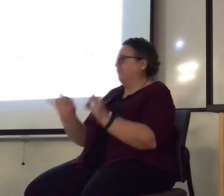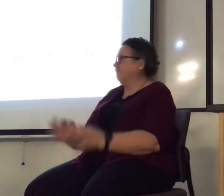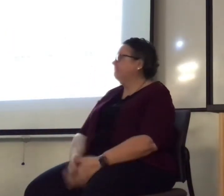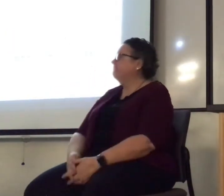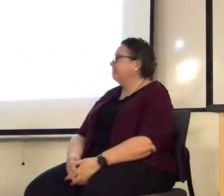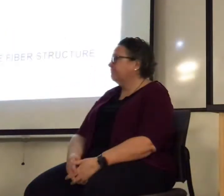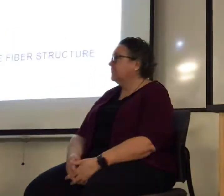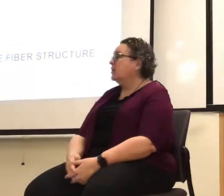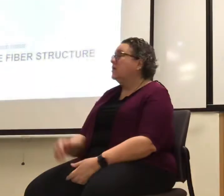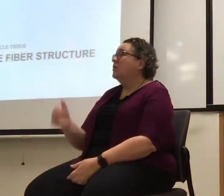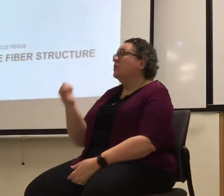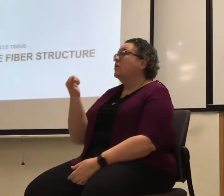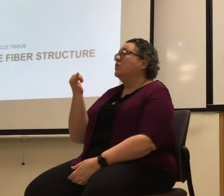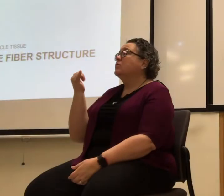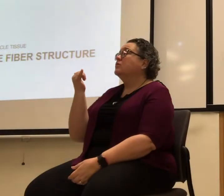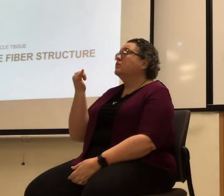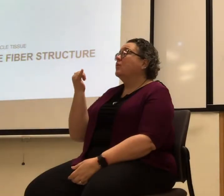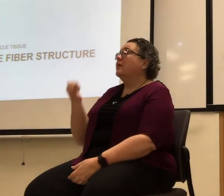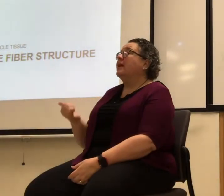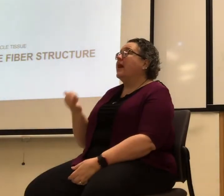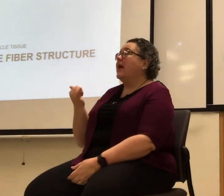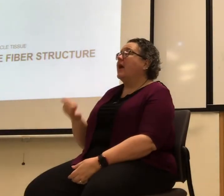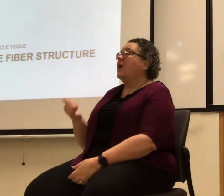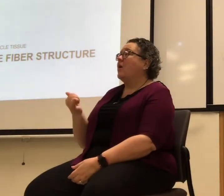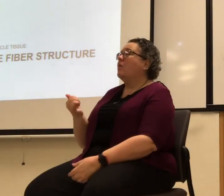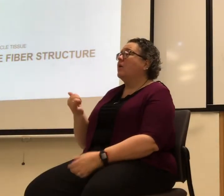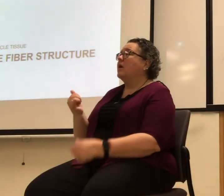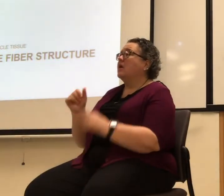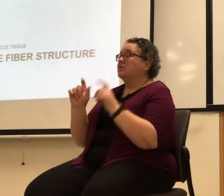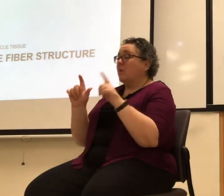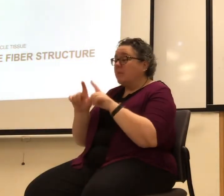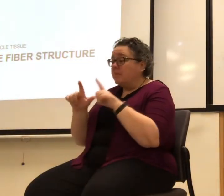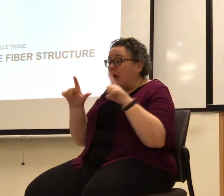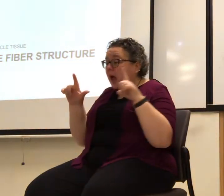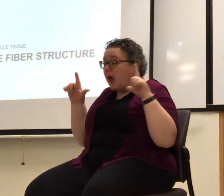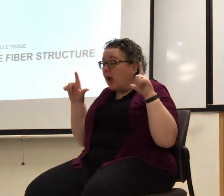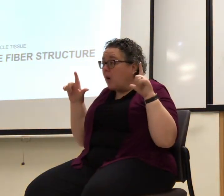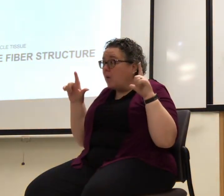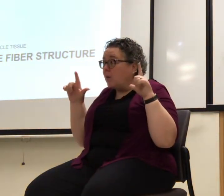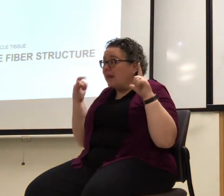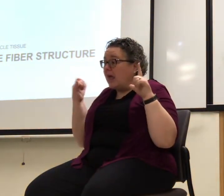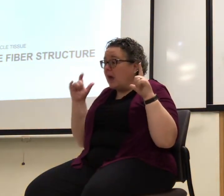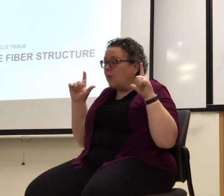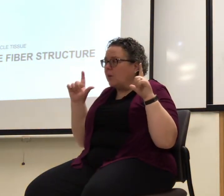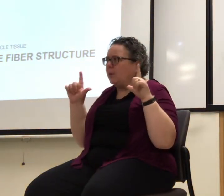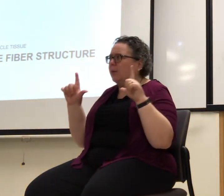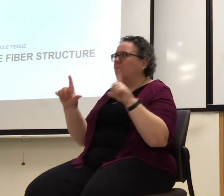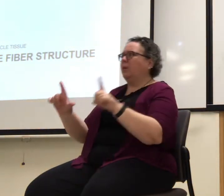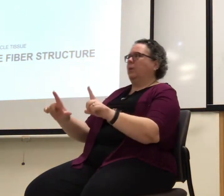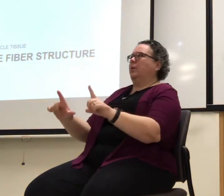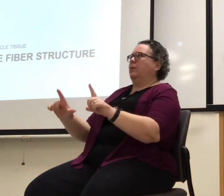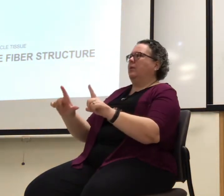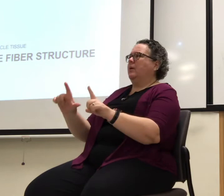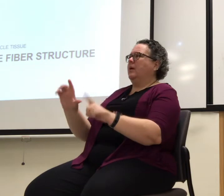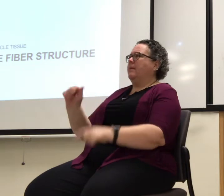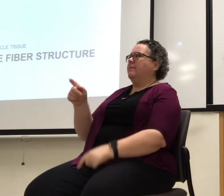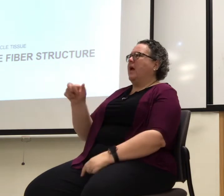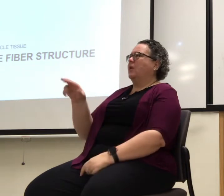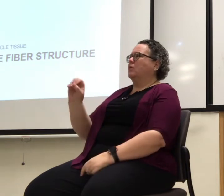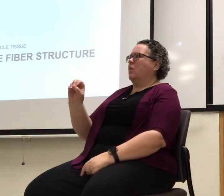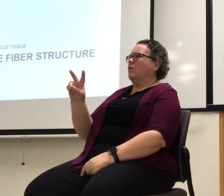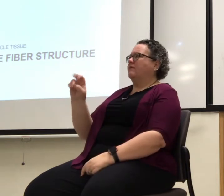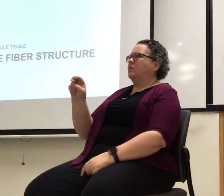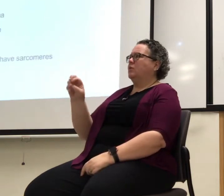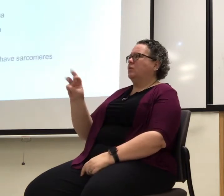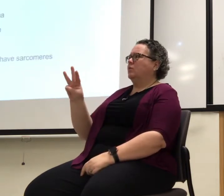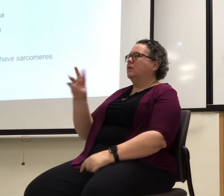So we're going to step away and take a more of a macro view of the sarcomere and look at it within the whole